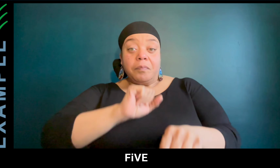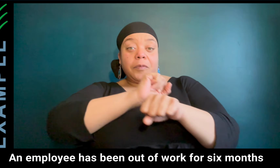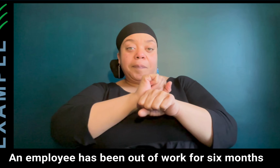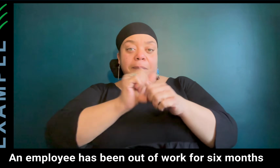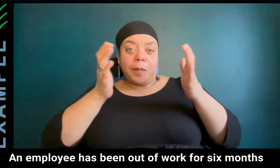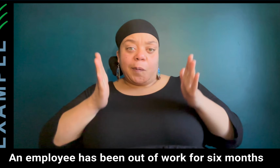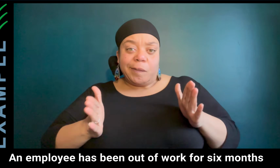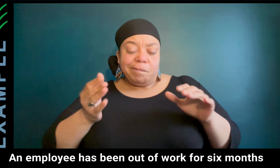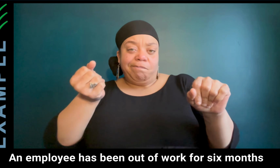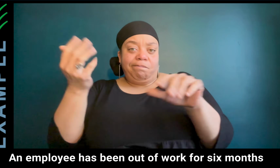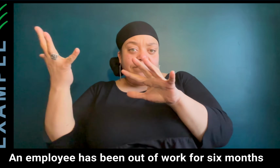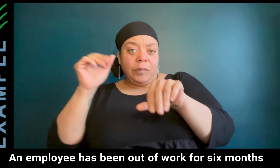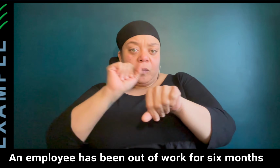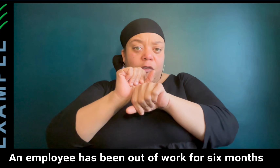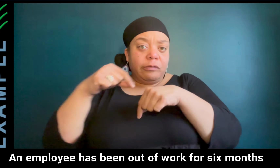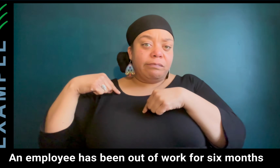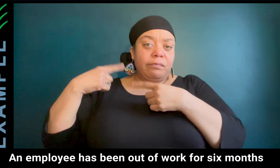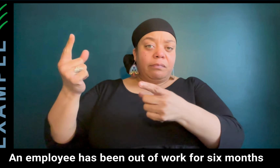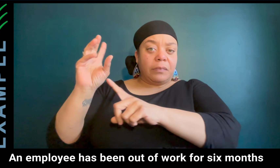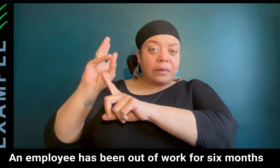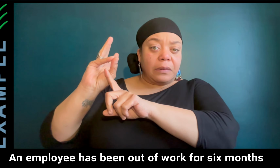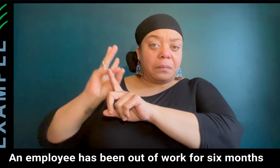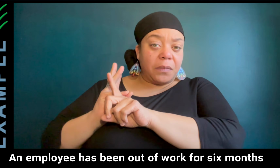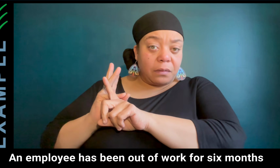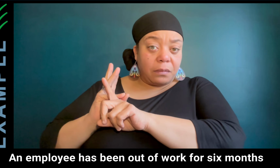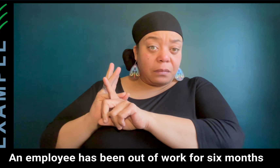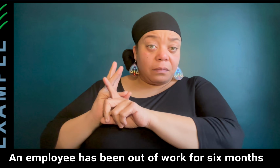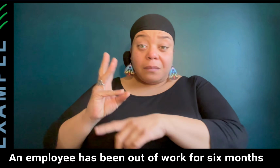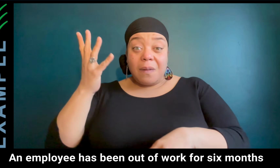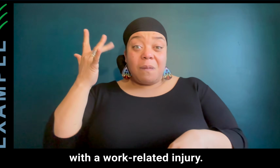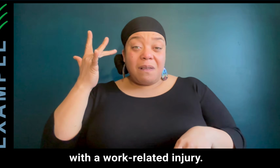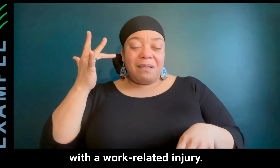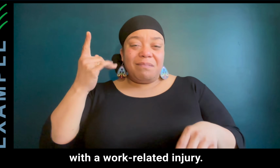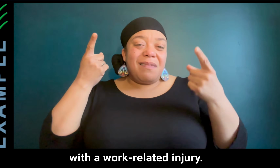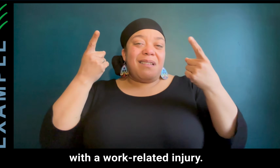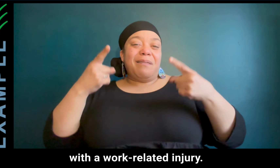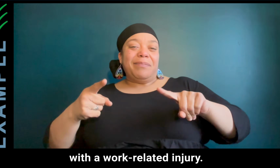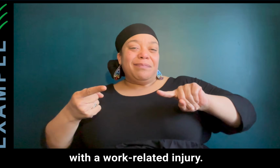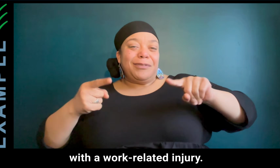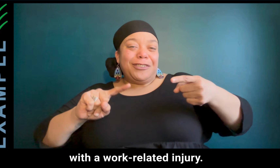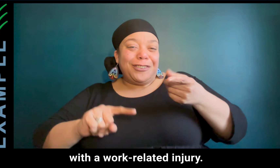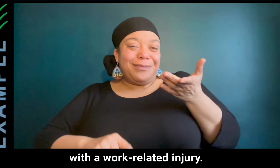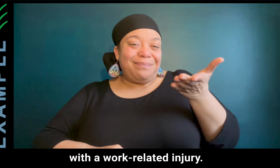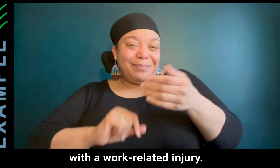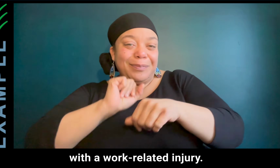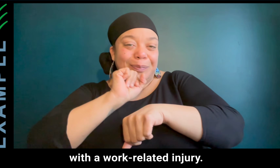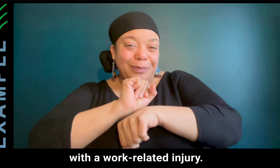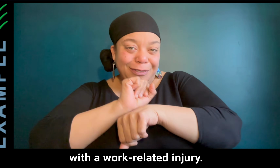An employee has been out of work for 6 months with a work-related injury.